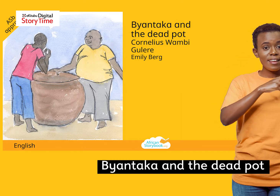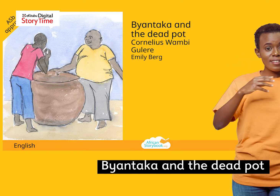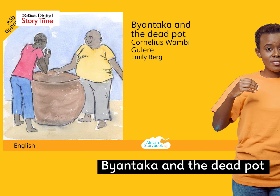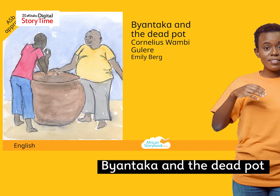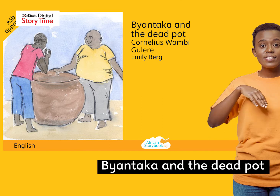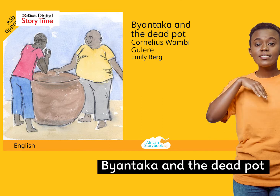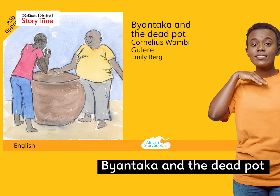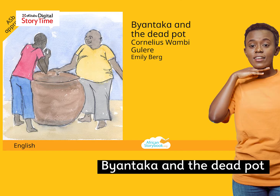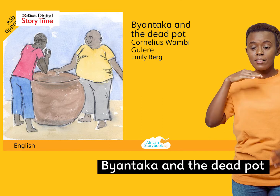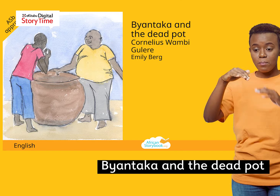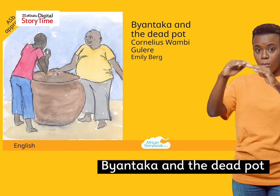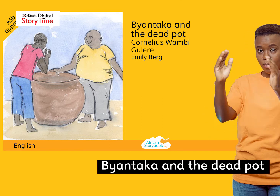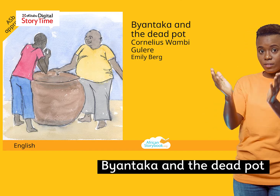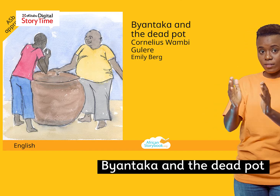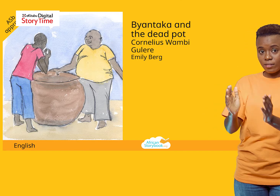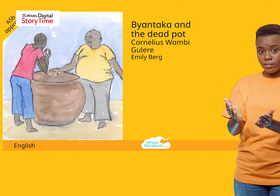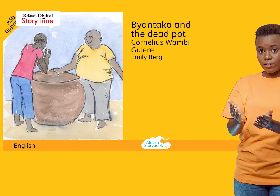Gulure, and Emily Bug.